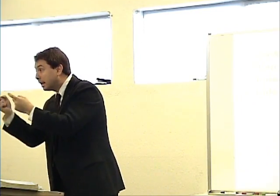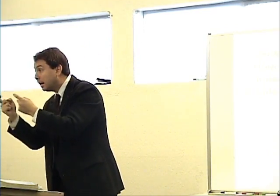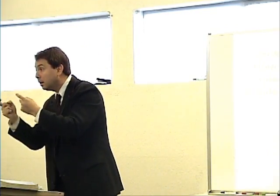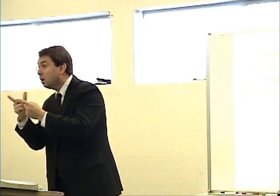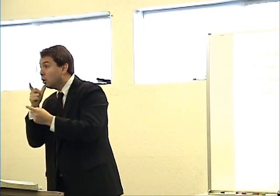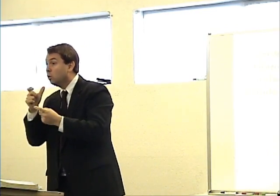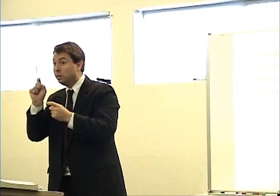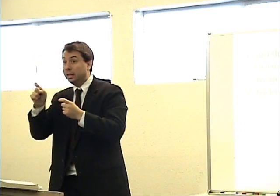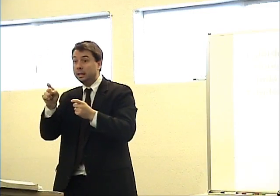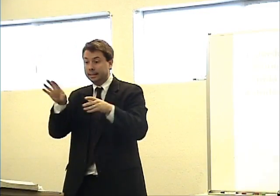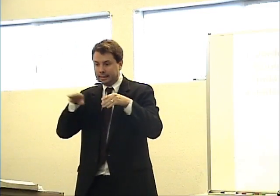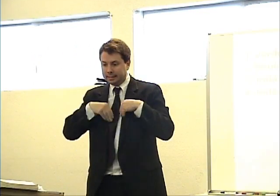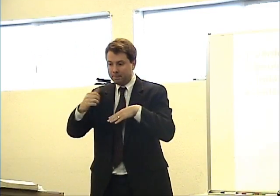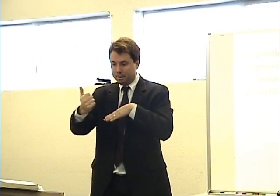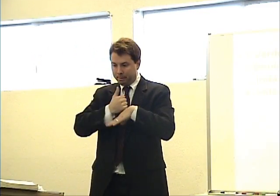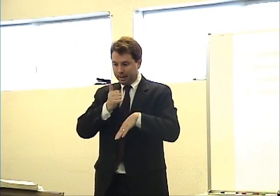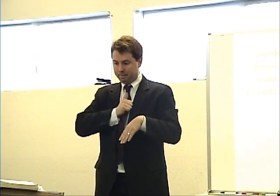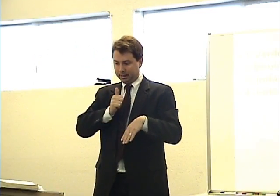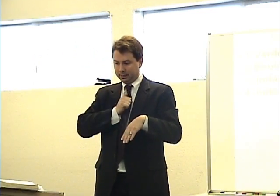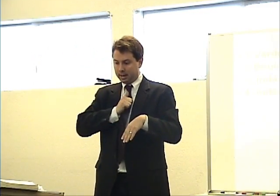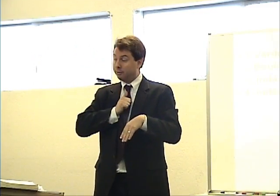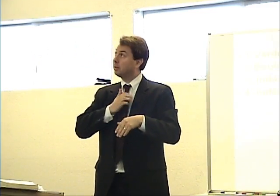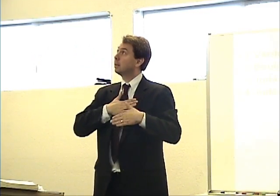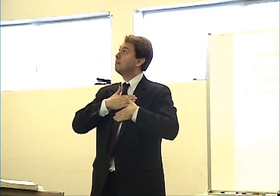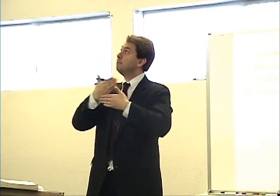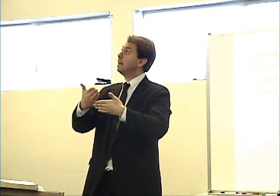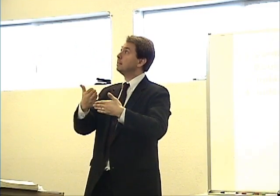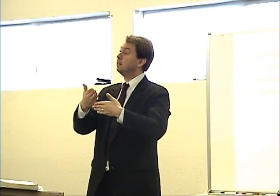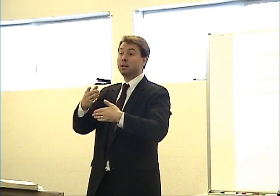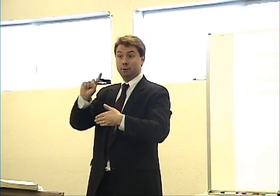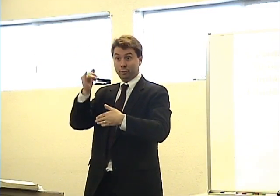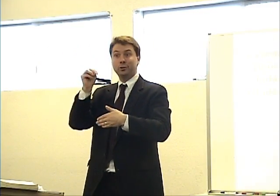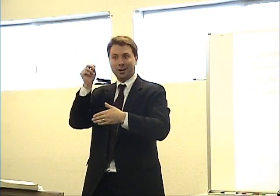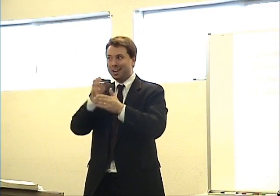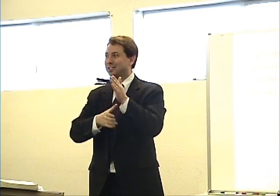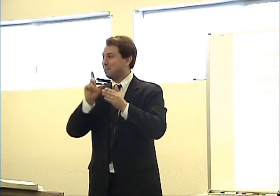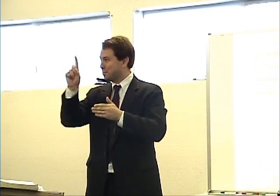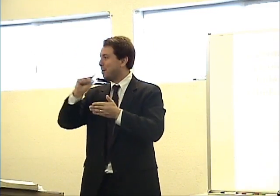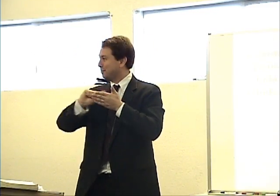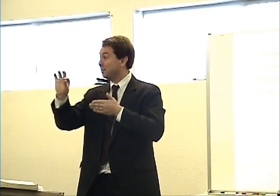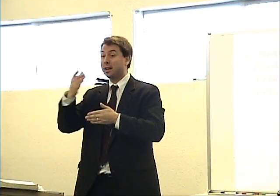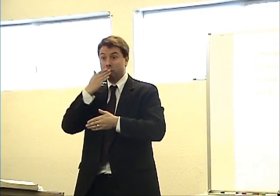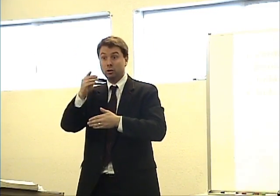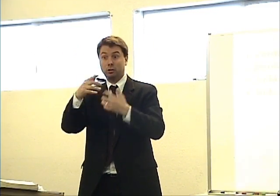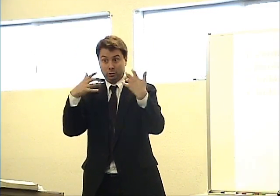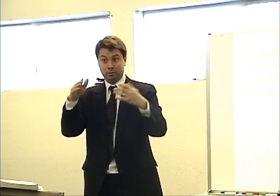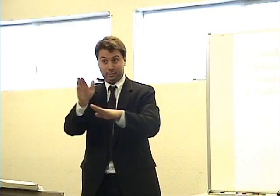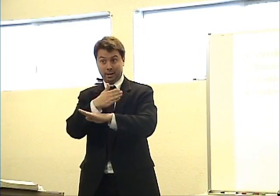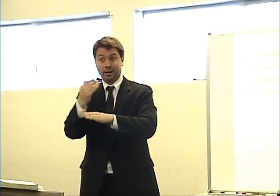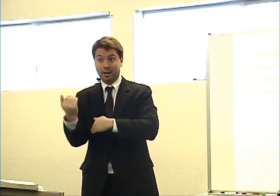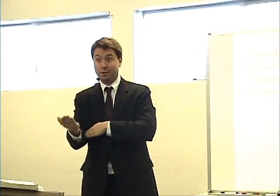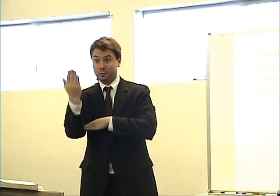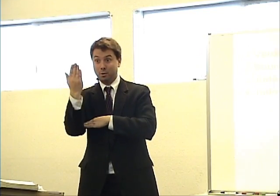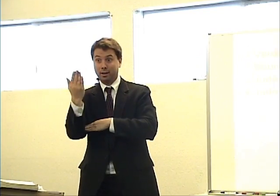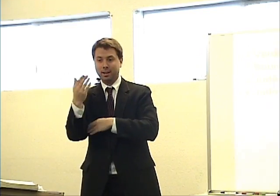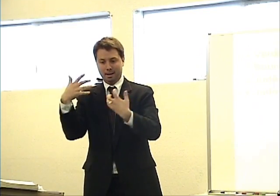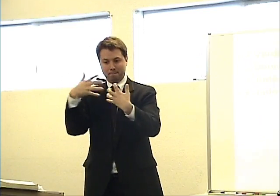sin, who need to accept the blame myself and confess it, 1 John chapter 1, verse 9, good singing now this morning,